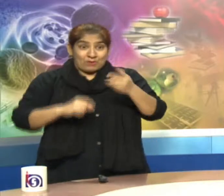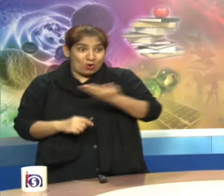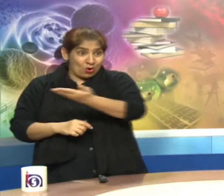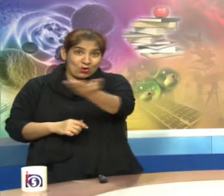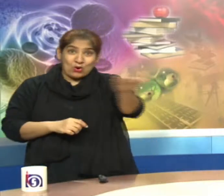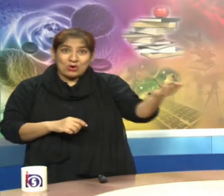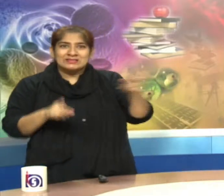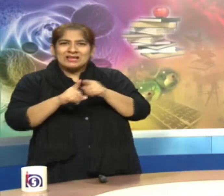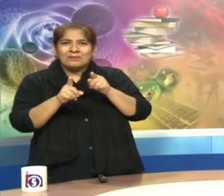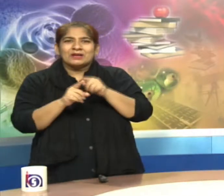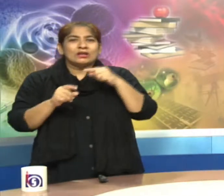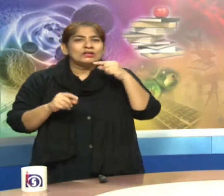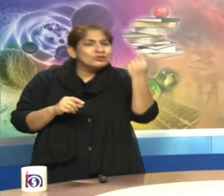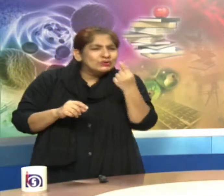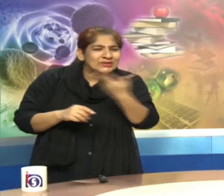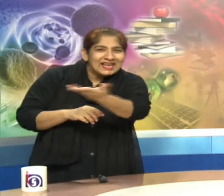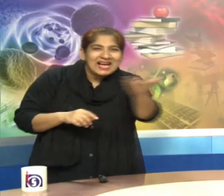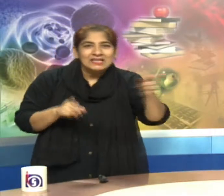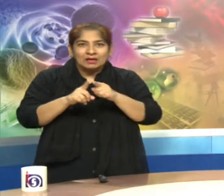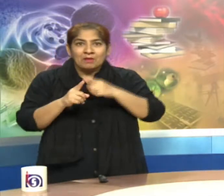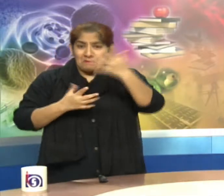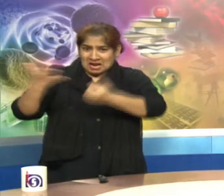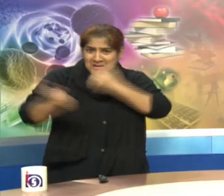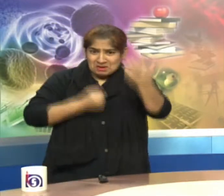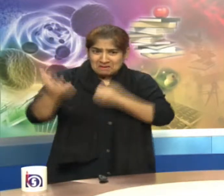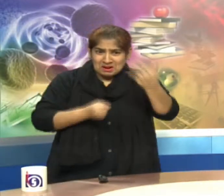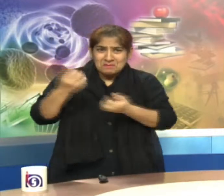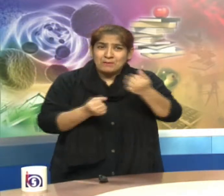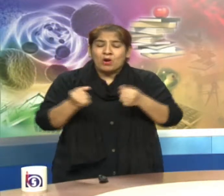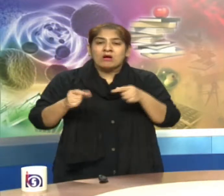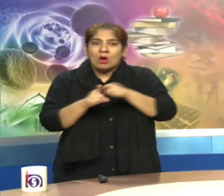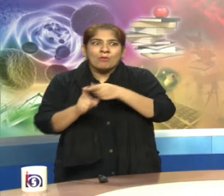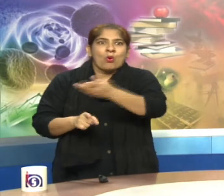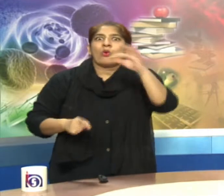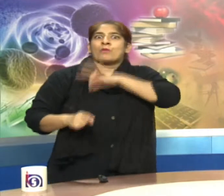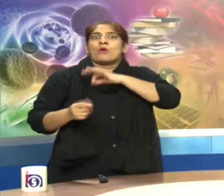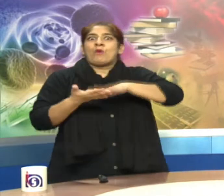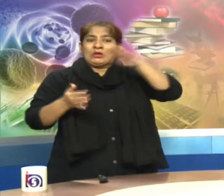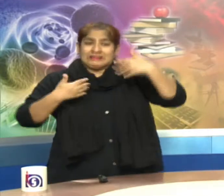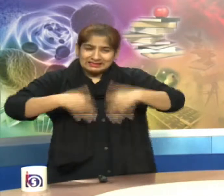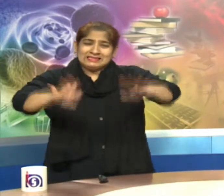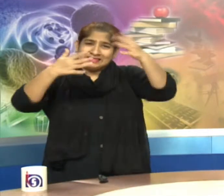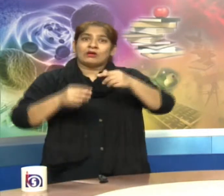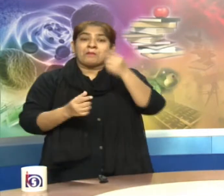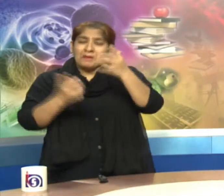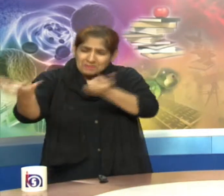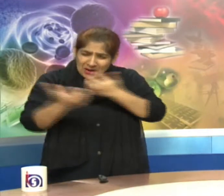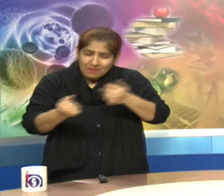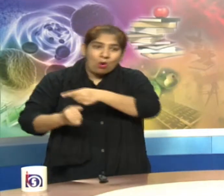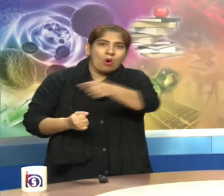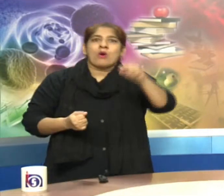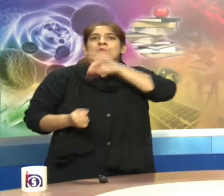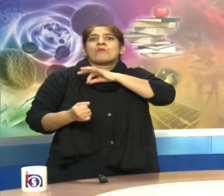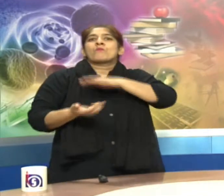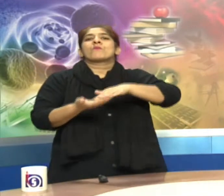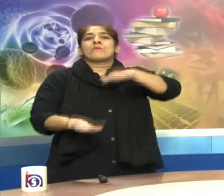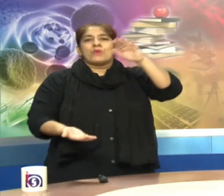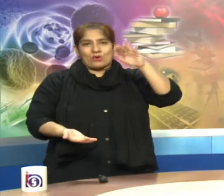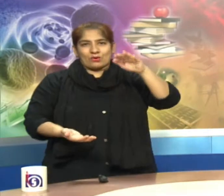The third advantage is benefit to the society.